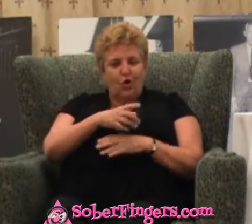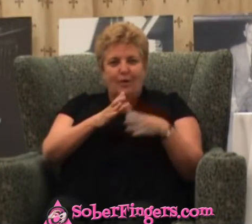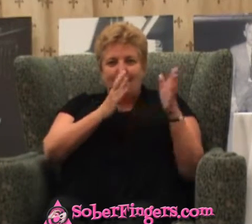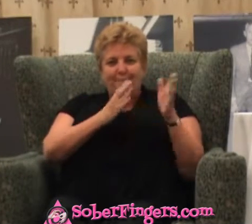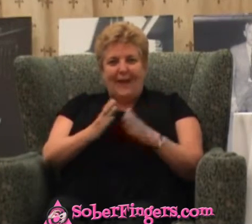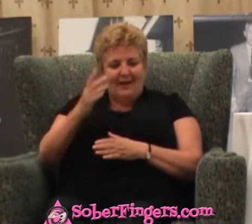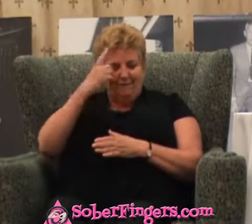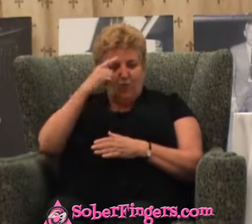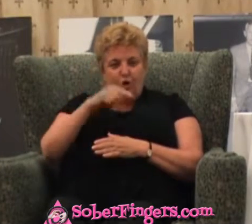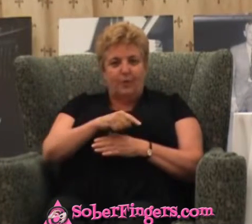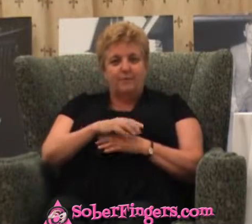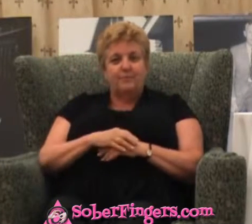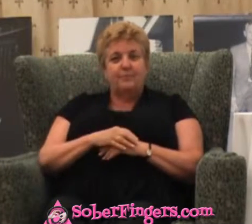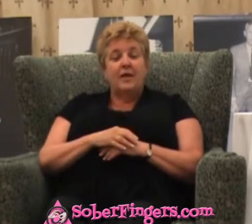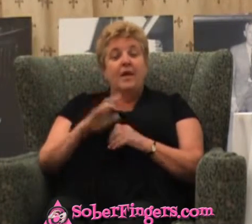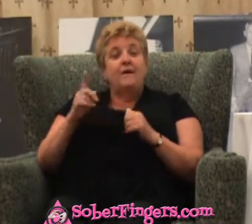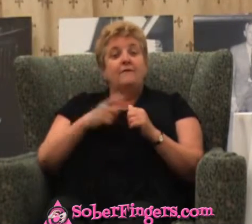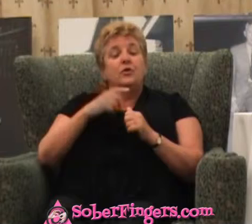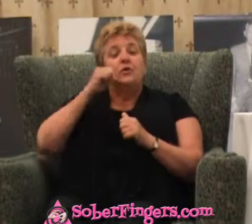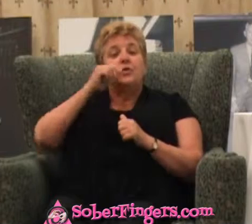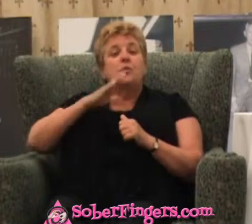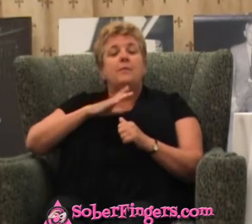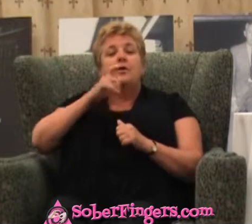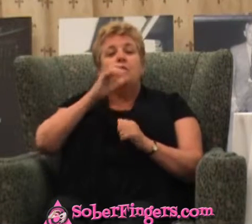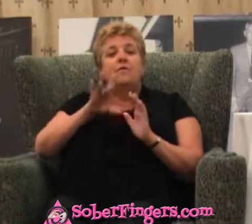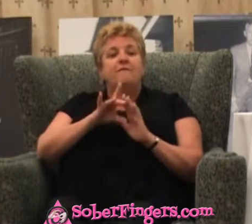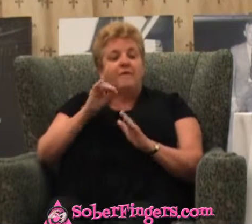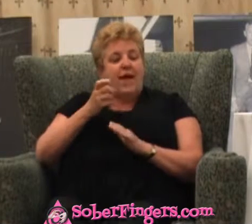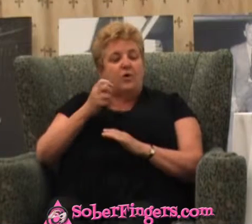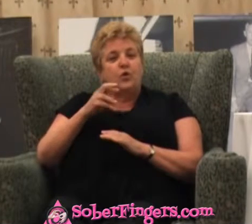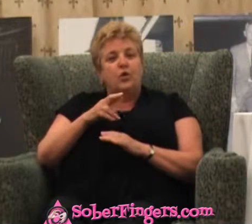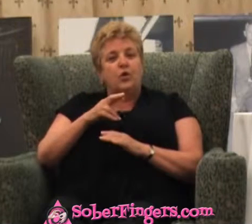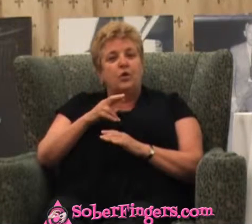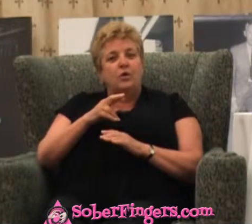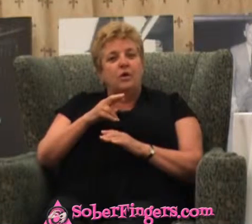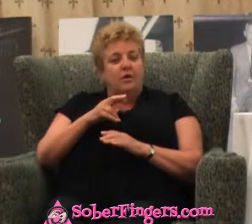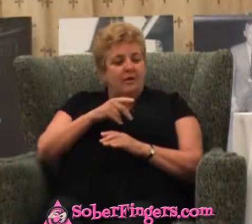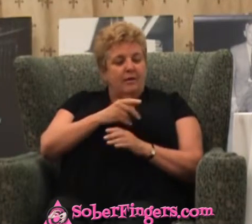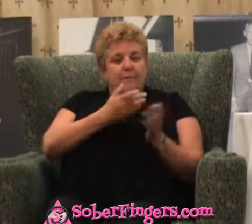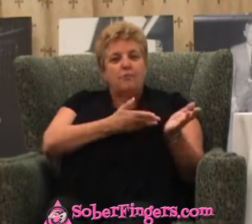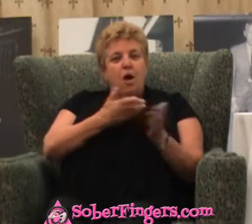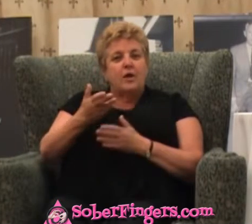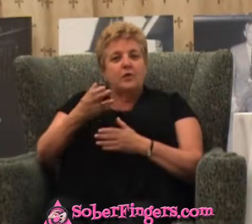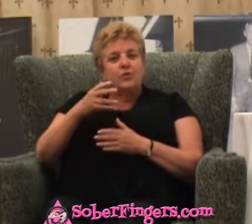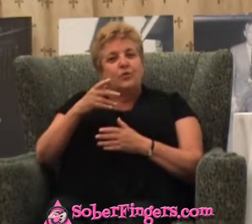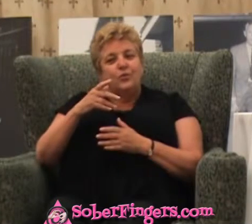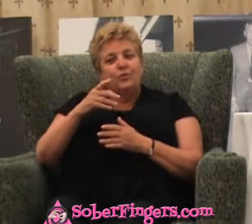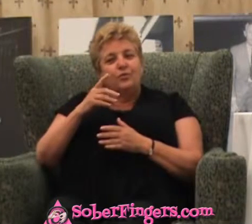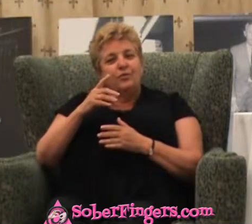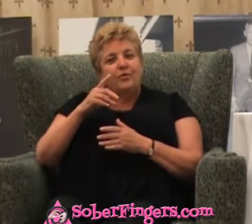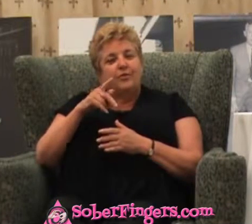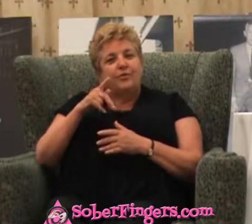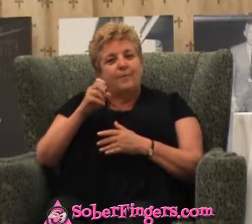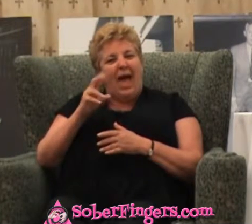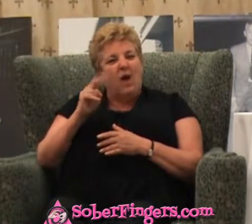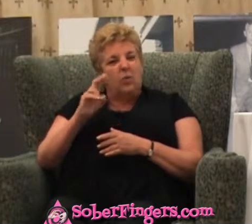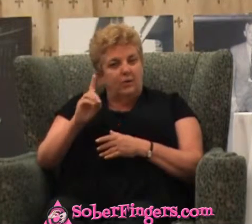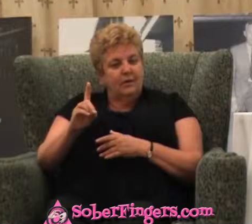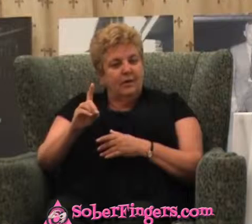First, the lady who found her near the border, who brought her to the pound, the people at the pound who were there to receive her.